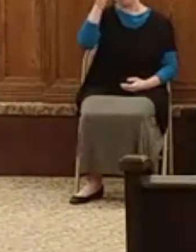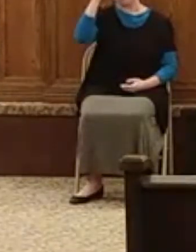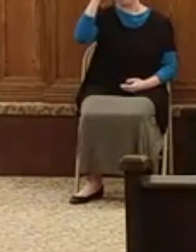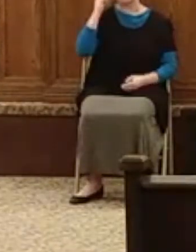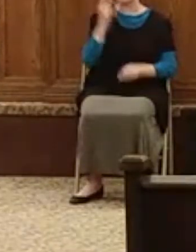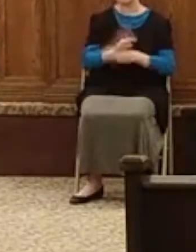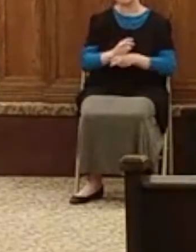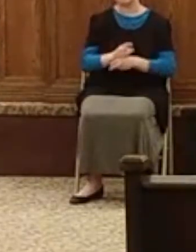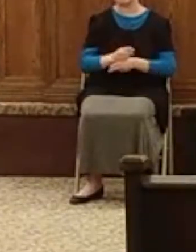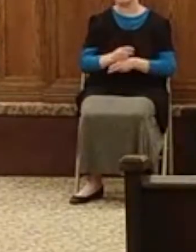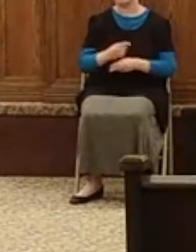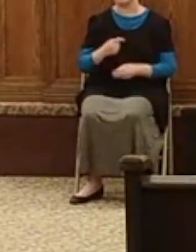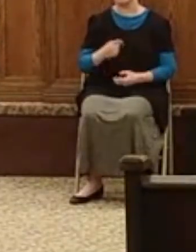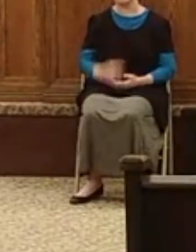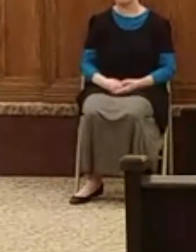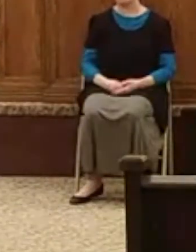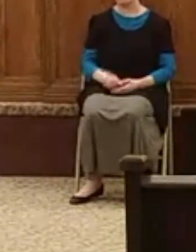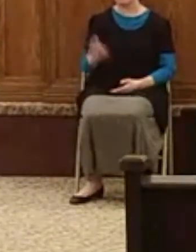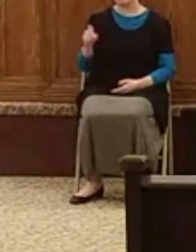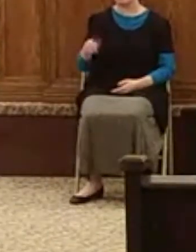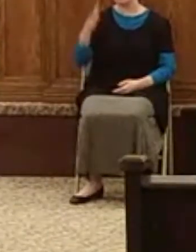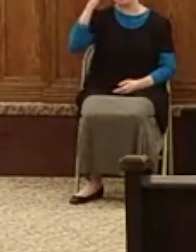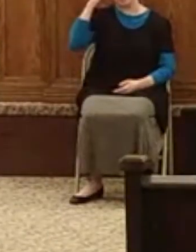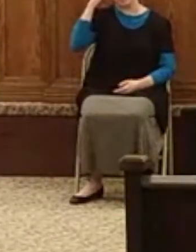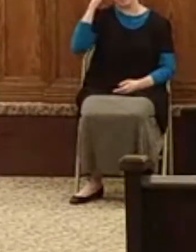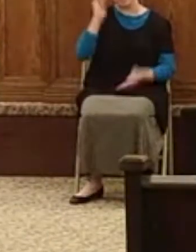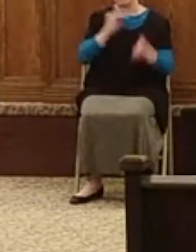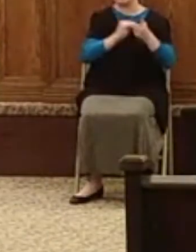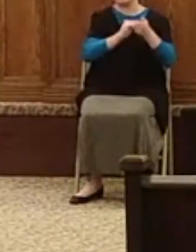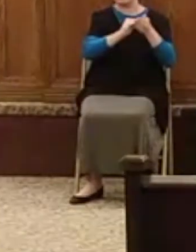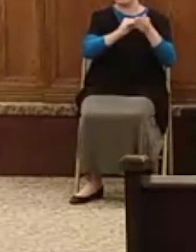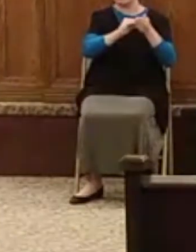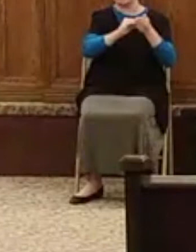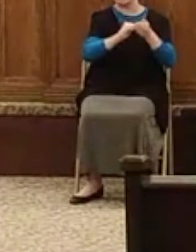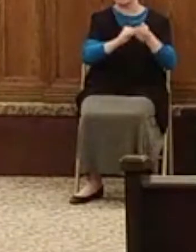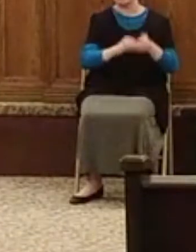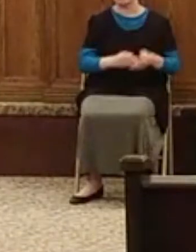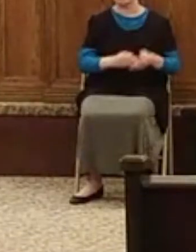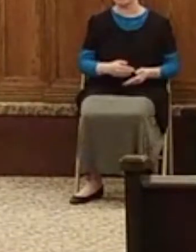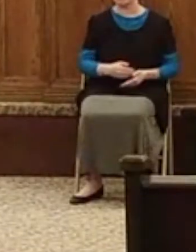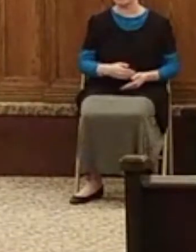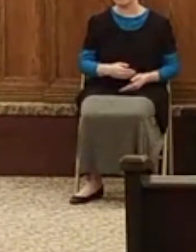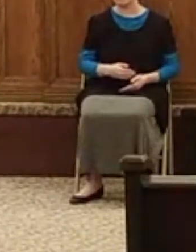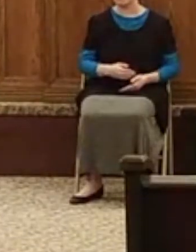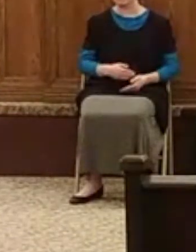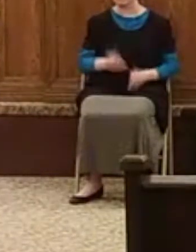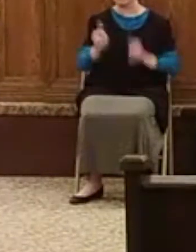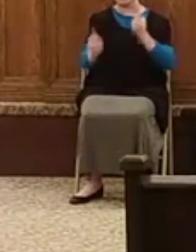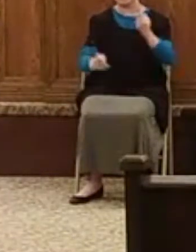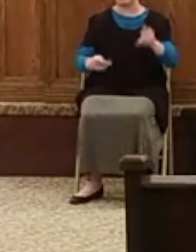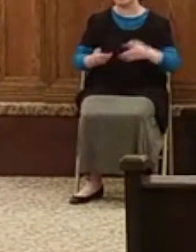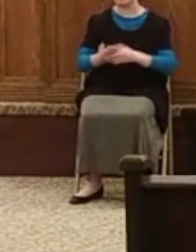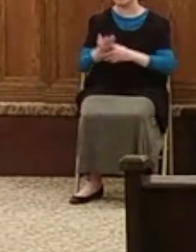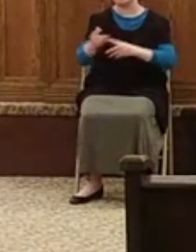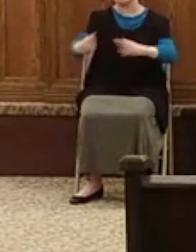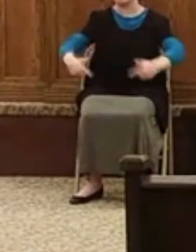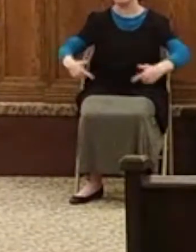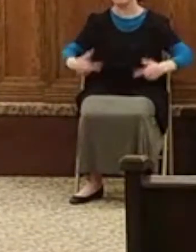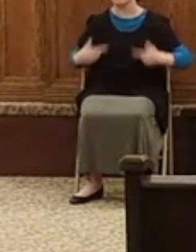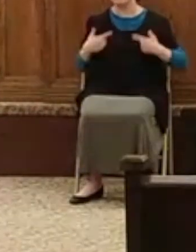because he cares for them. They need to know that there is forgiveness. Amen. You know, people go through